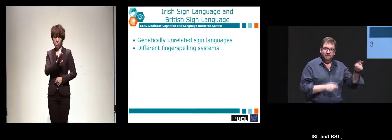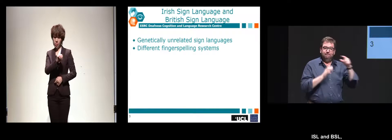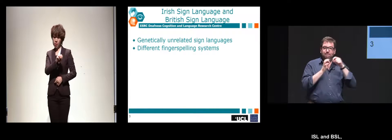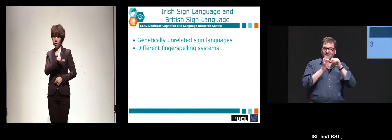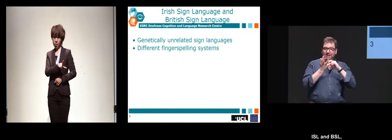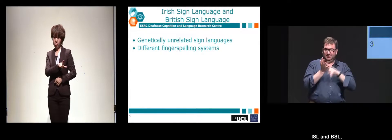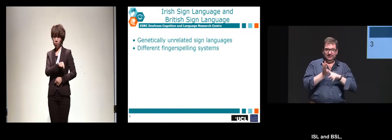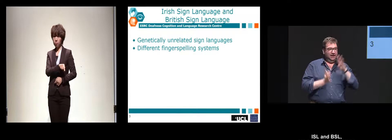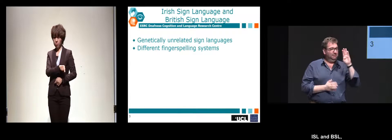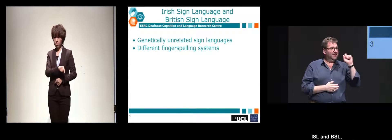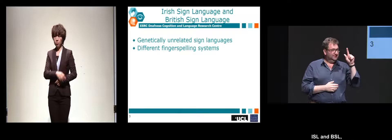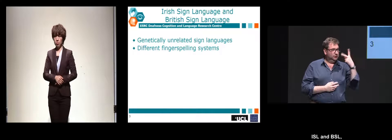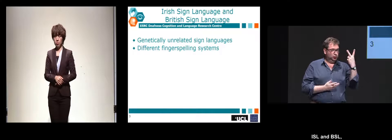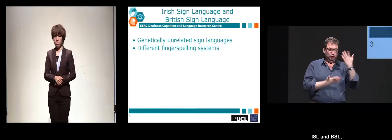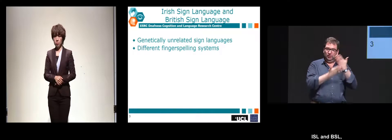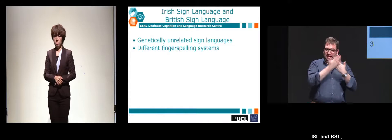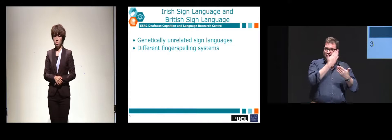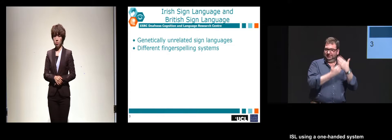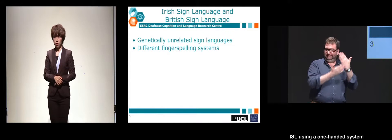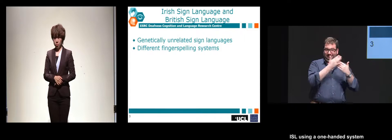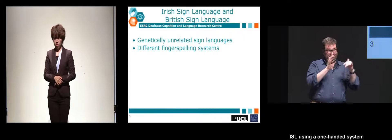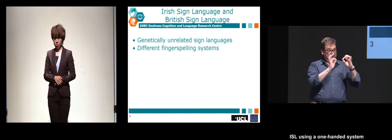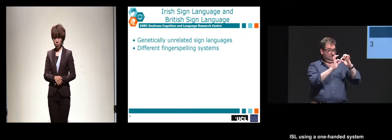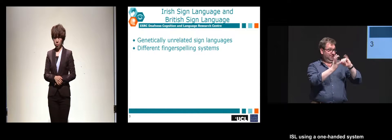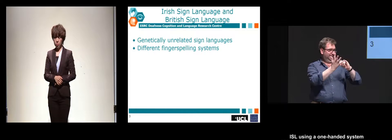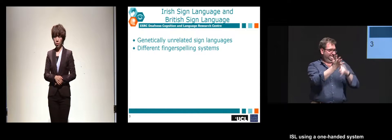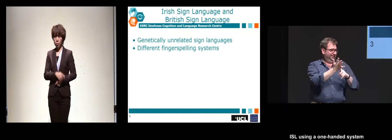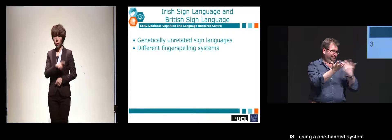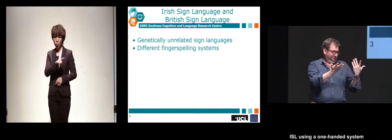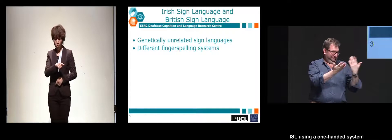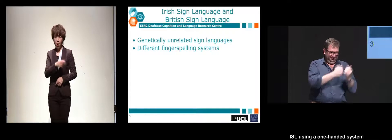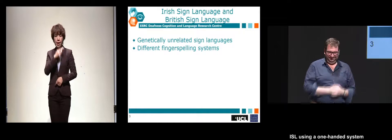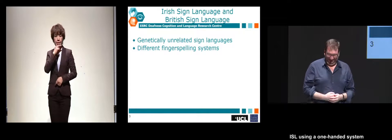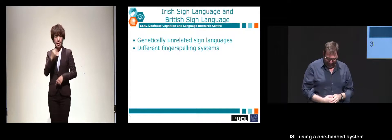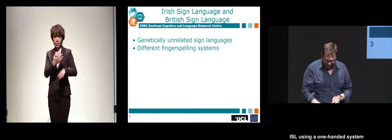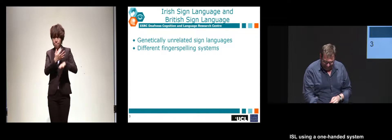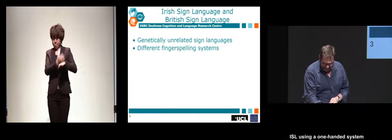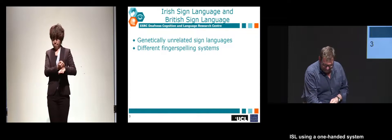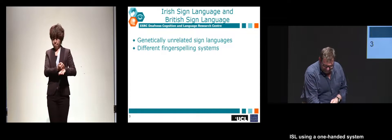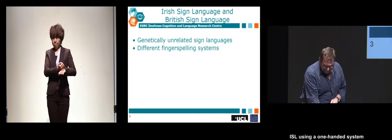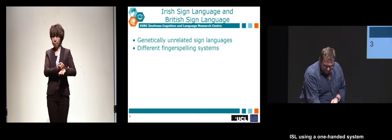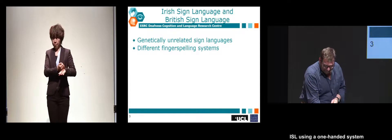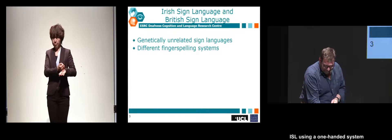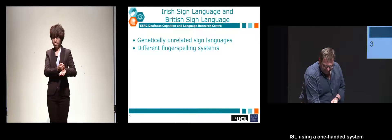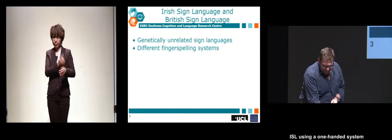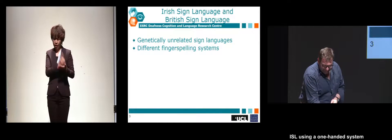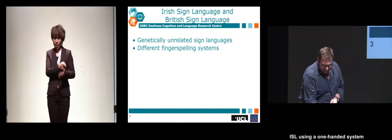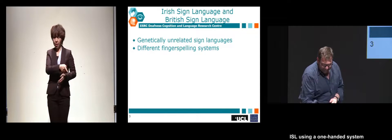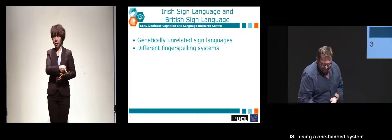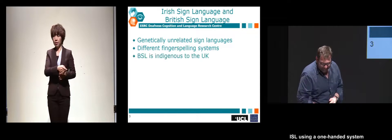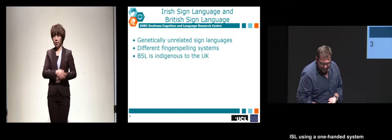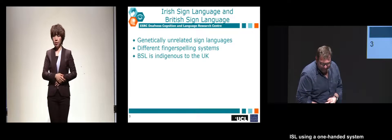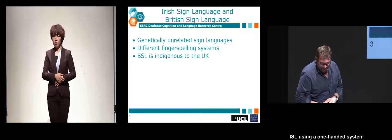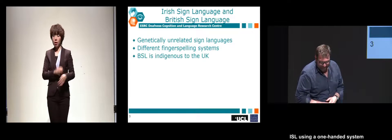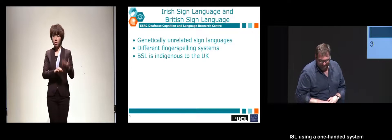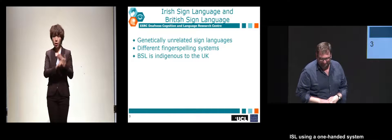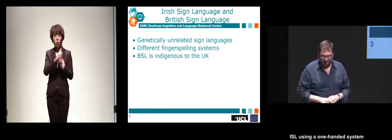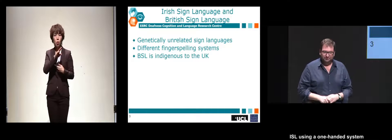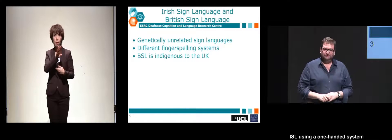are completely different. ISL using a one-handed system and BSL using the two-handed